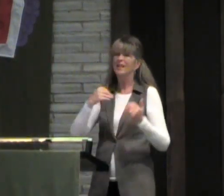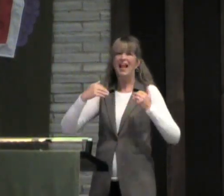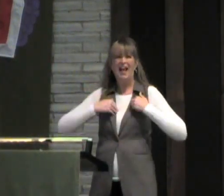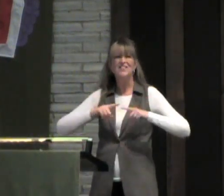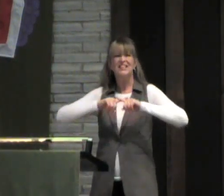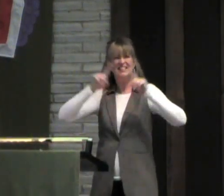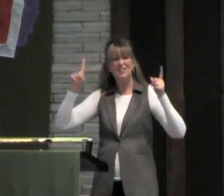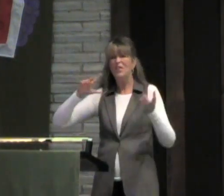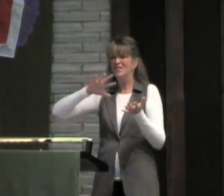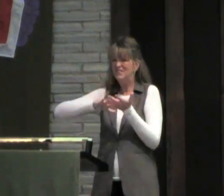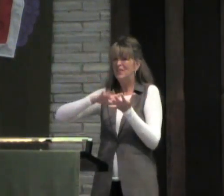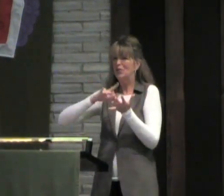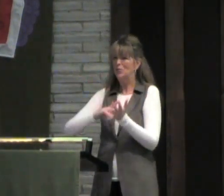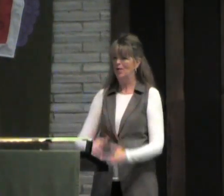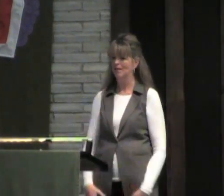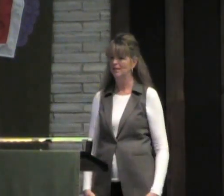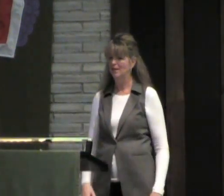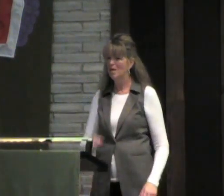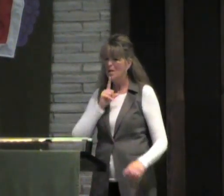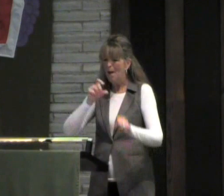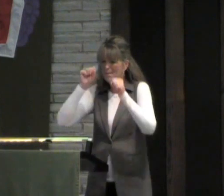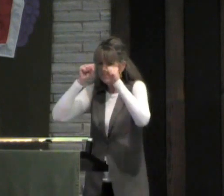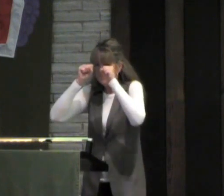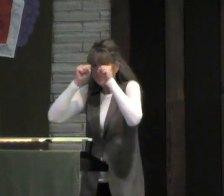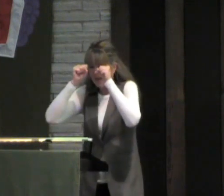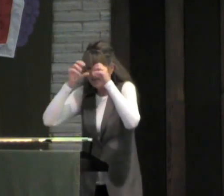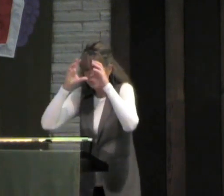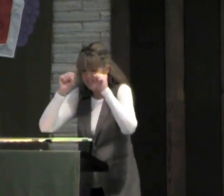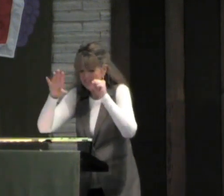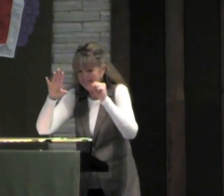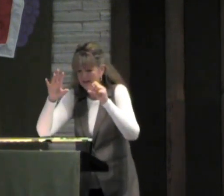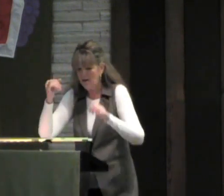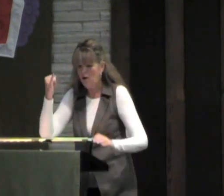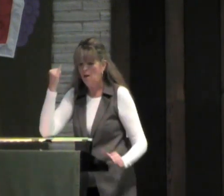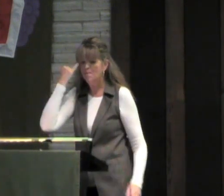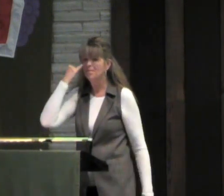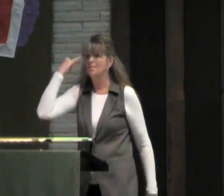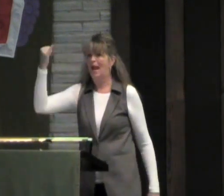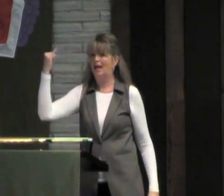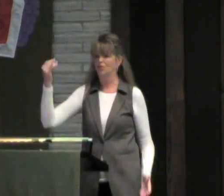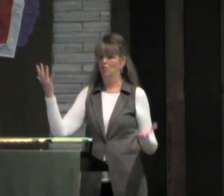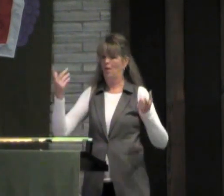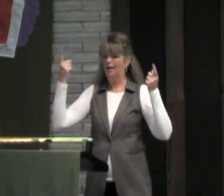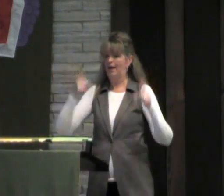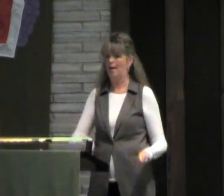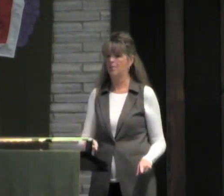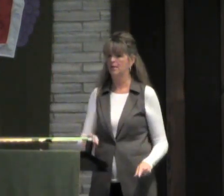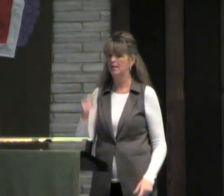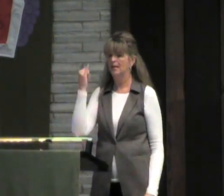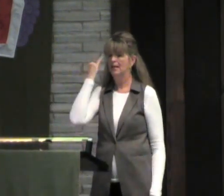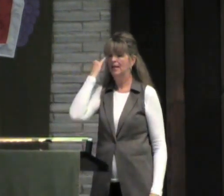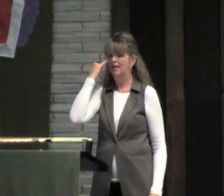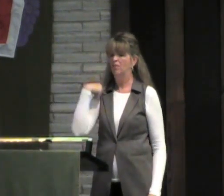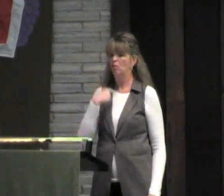twins, identical twins, have different fingerprints, which is amazing. Imagine what would happen